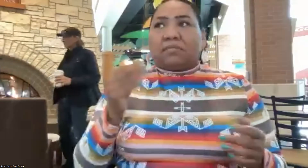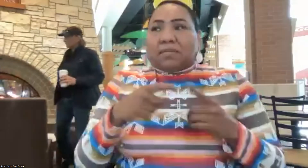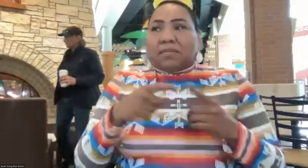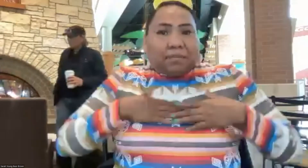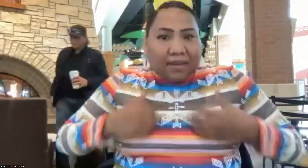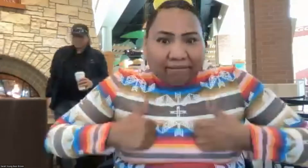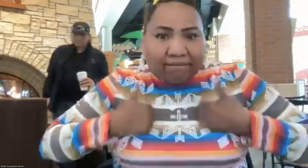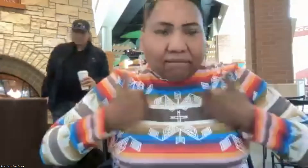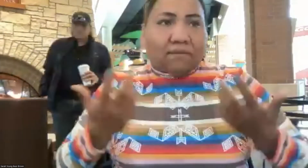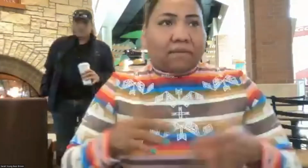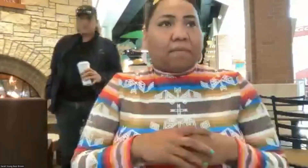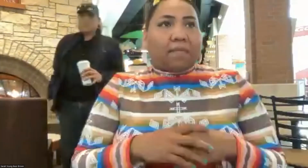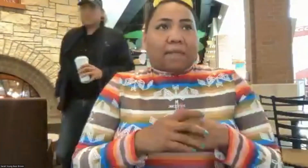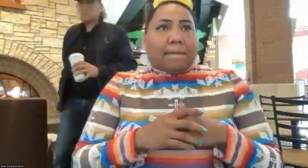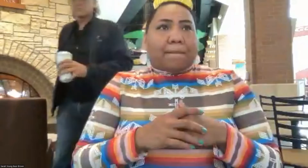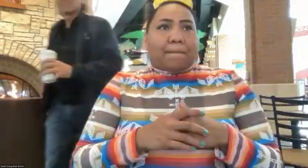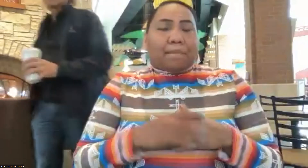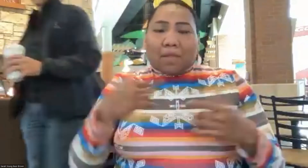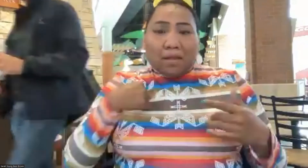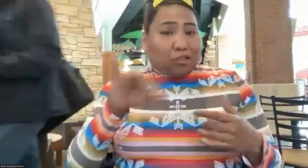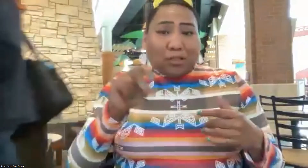stopped. It hasn't ended.